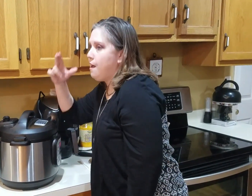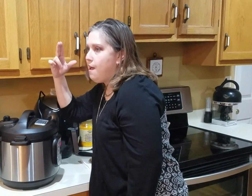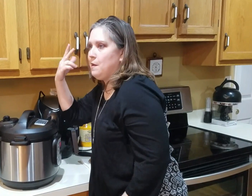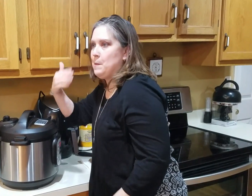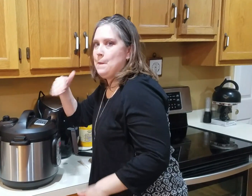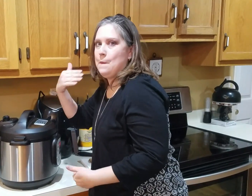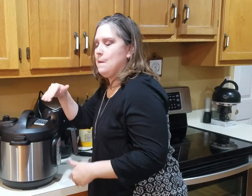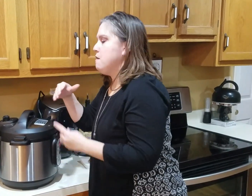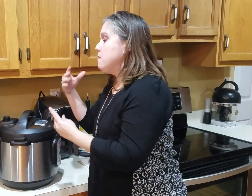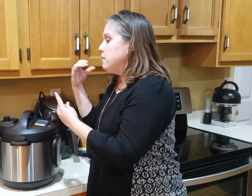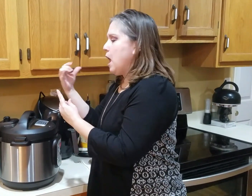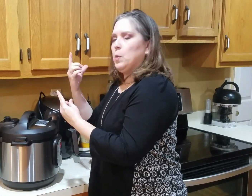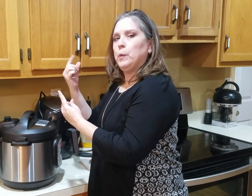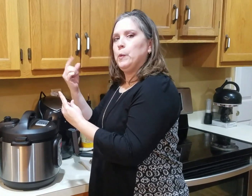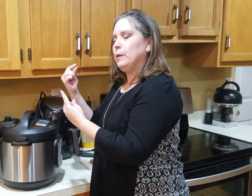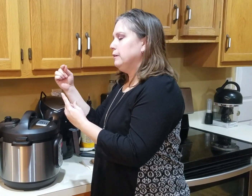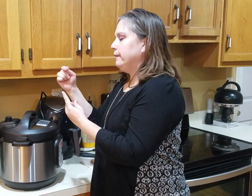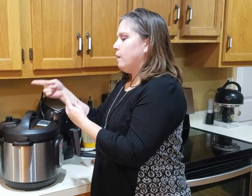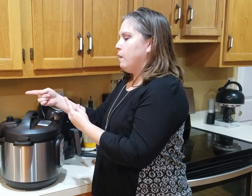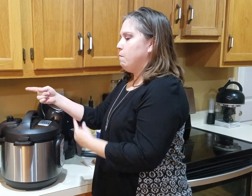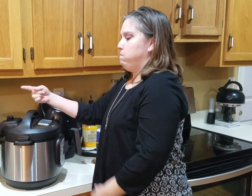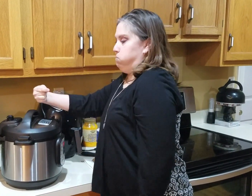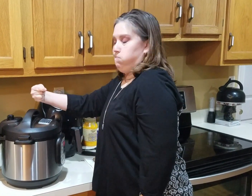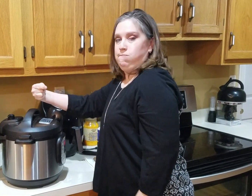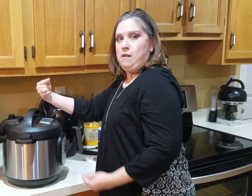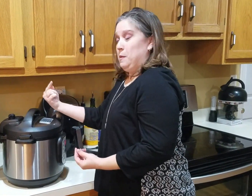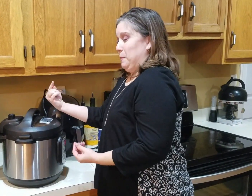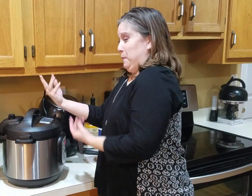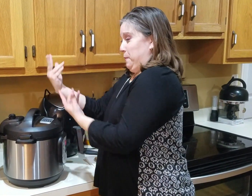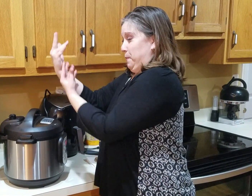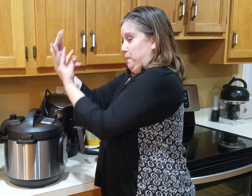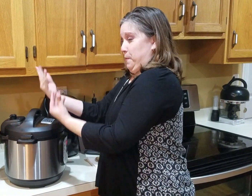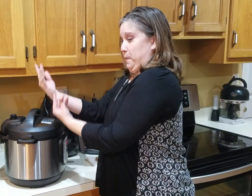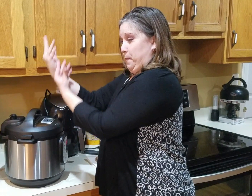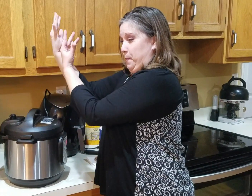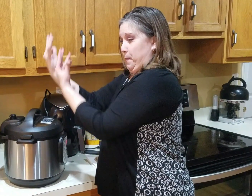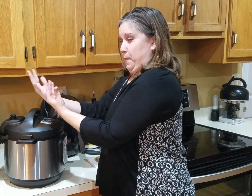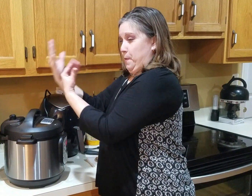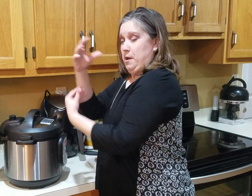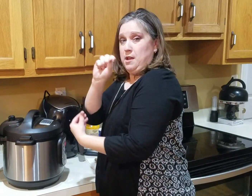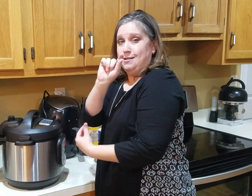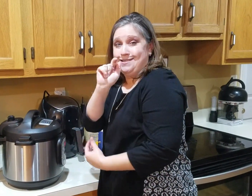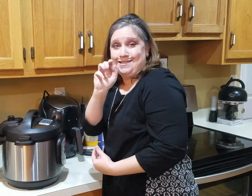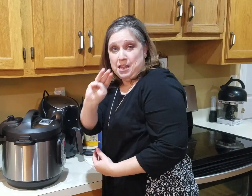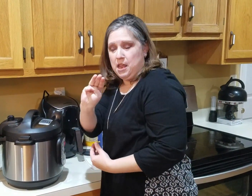The pressure inside is still very high, so we need to release the vent on the top to allow the steam to escape.